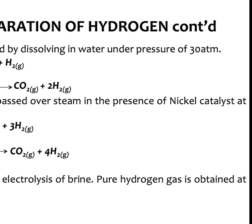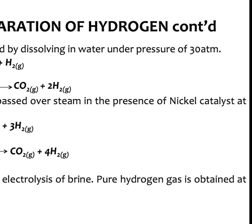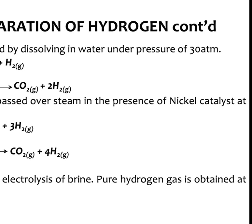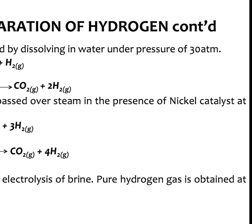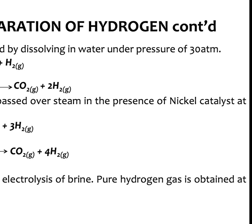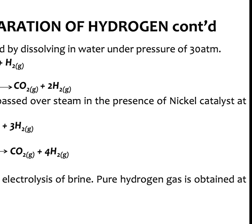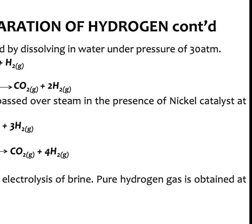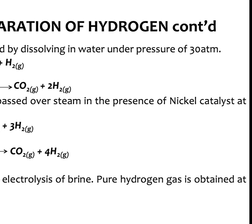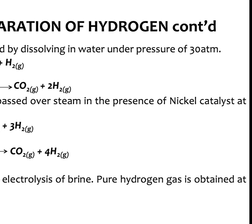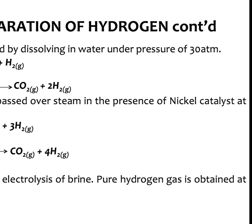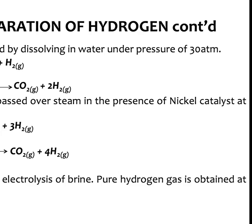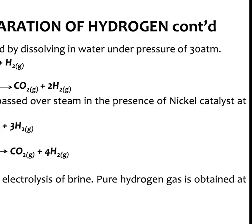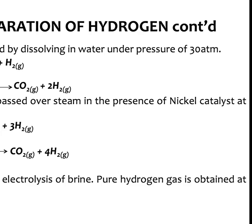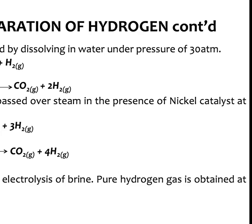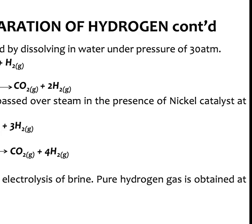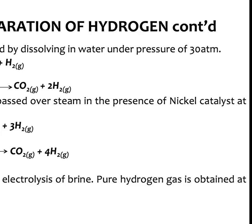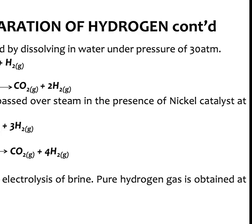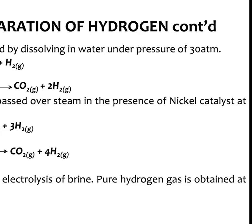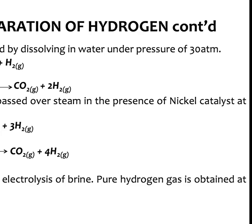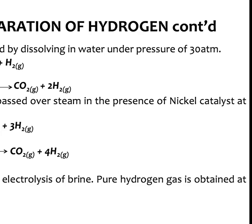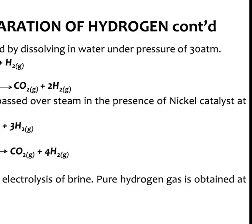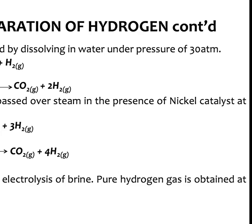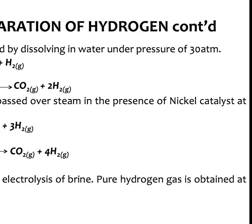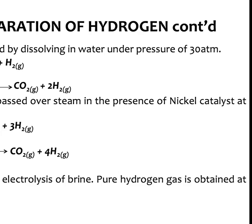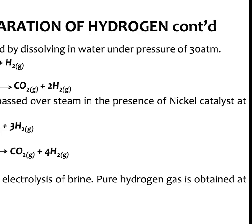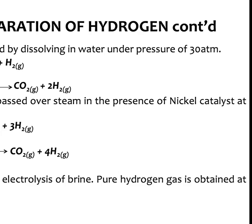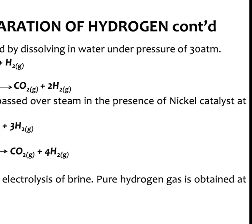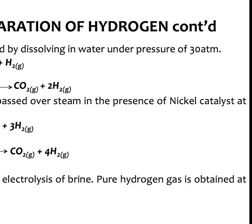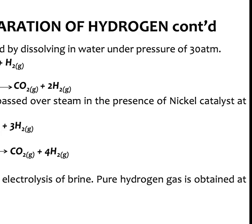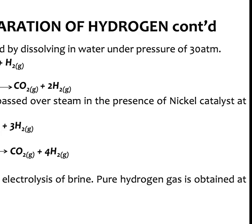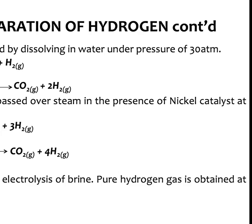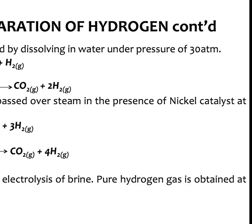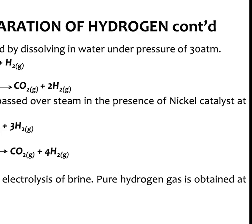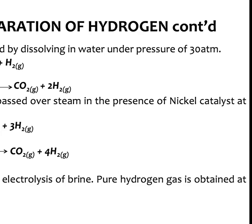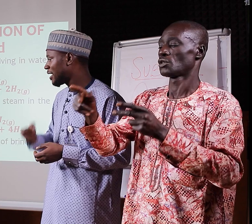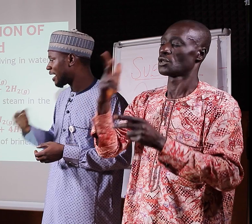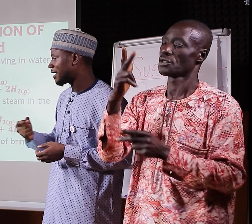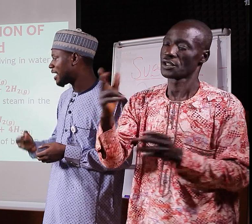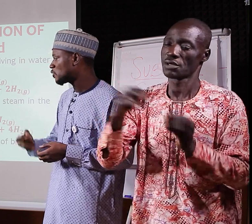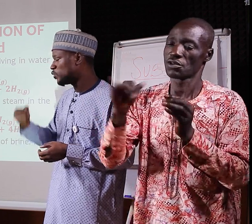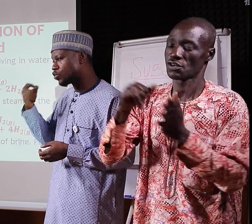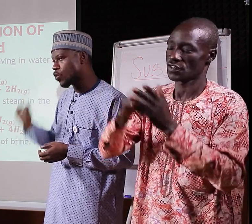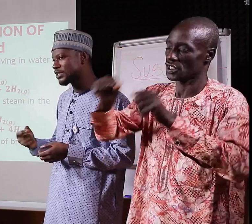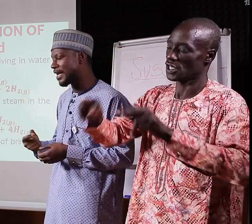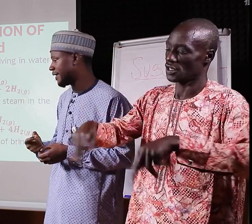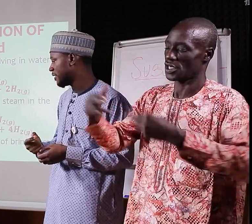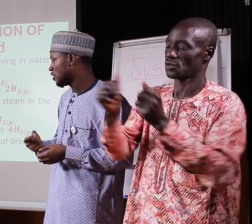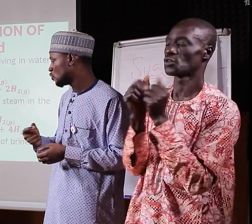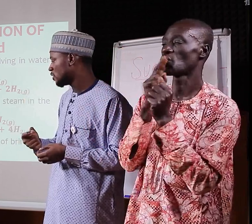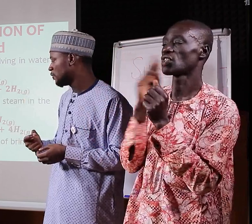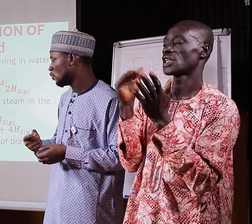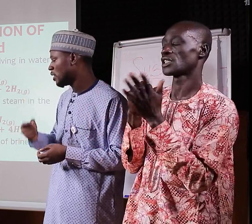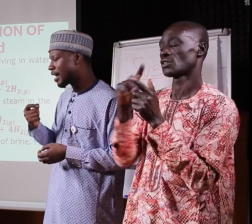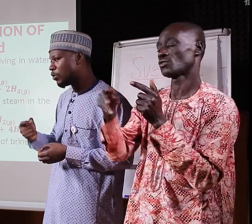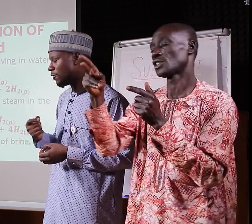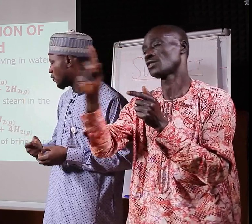to produce more hydrogen gas. That is, this carbon 2 oxide that is produced plus 3 moles of hydrogen can react with water again to